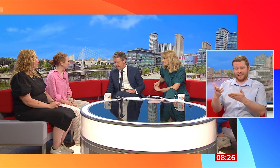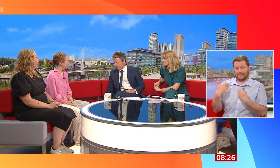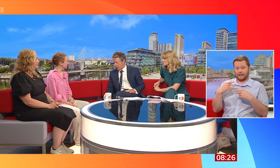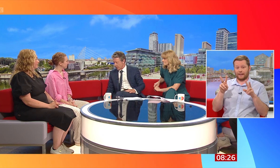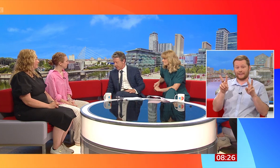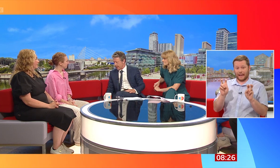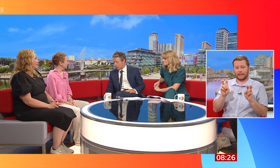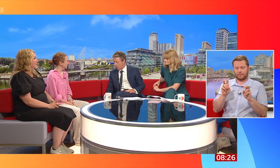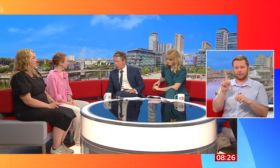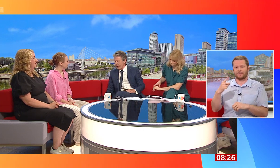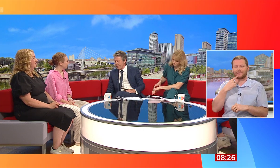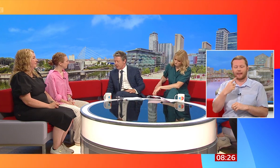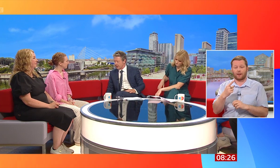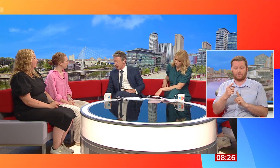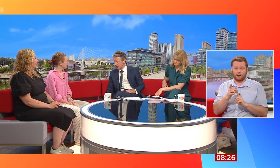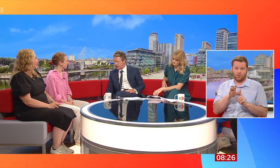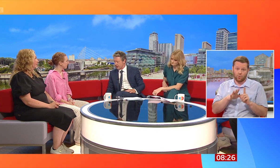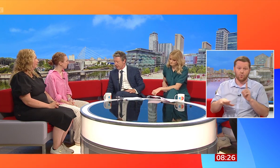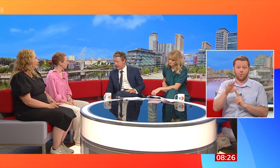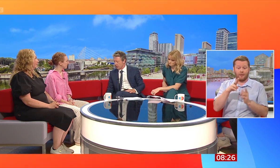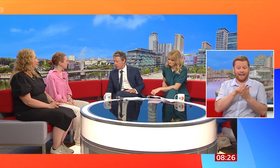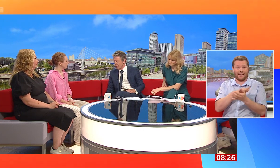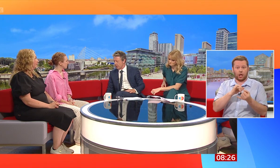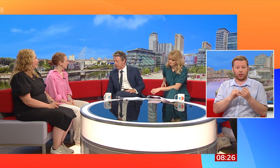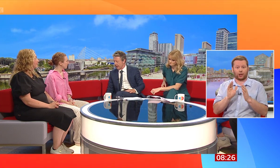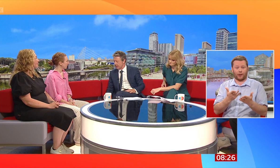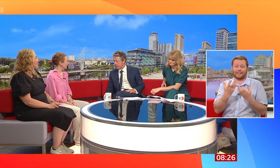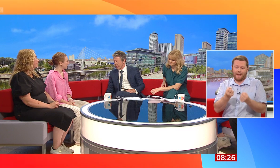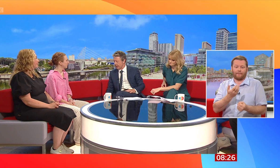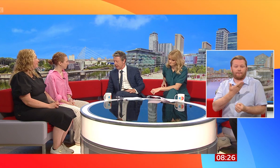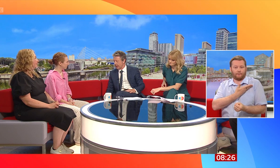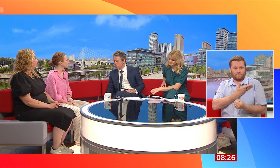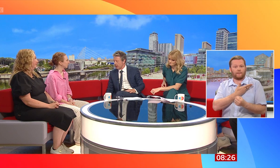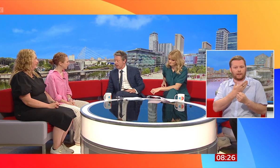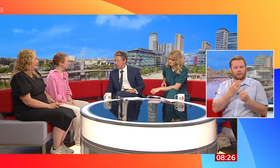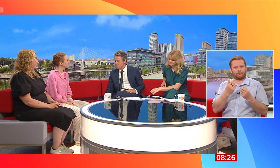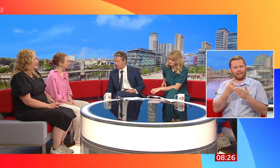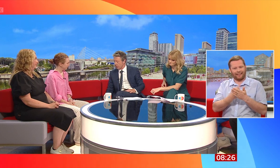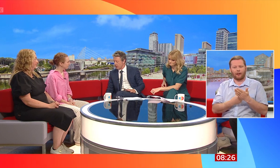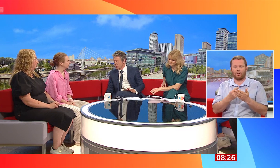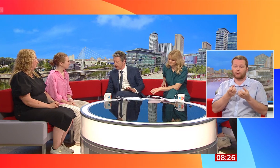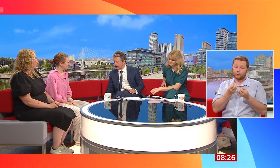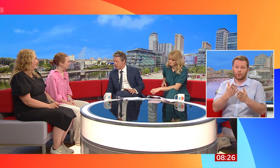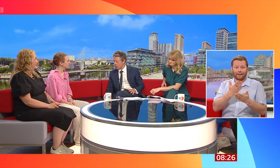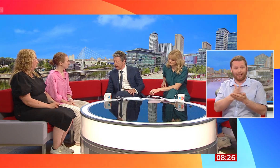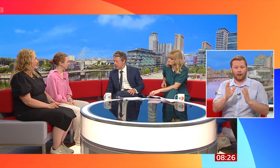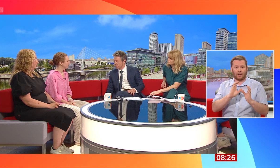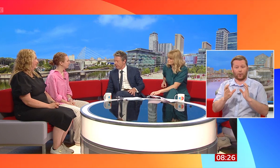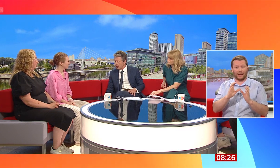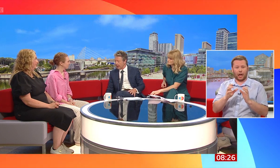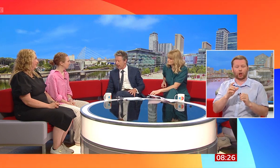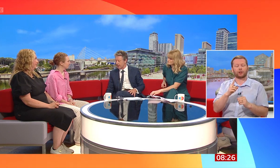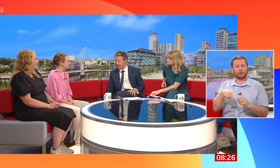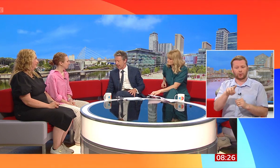NHS who've said all NHS services have a legal duty of care to provide clear communication so patients and their families or carers